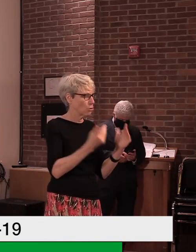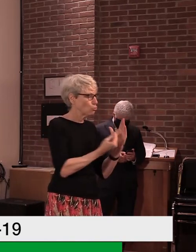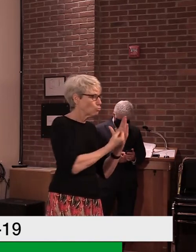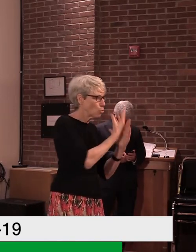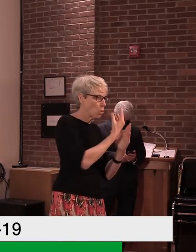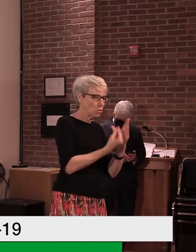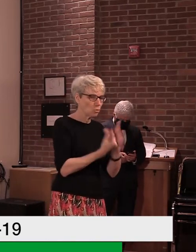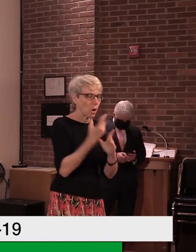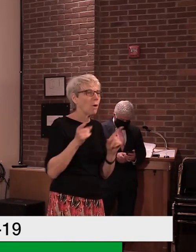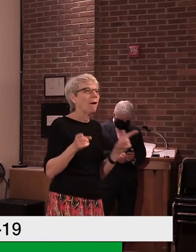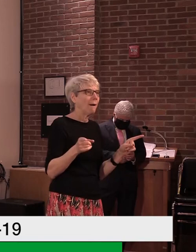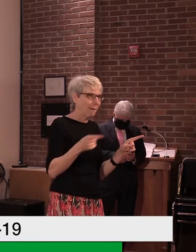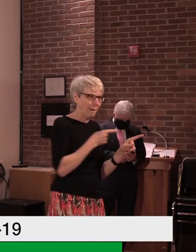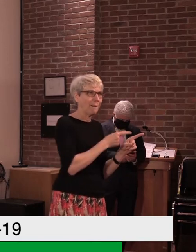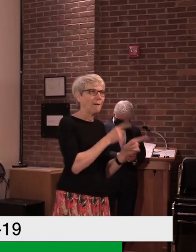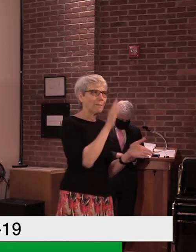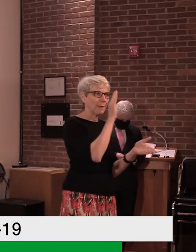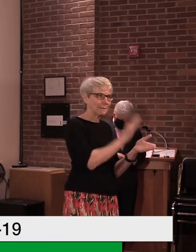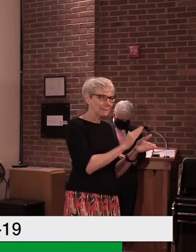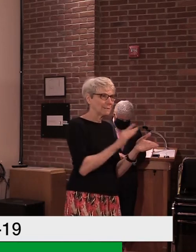those states.